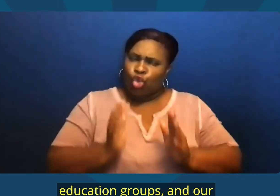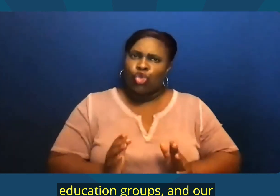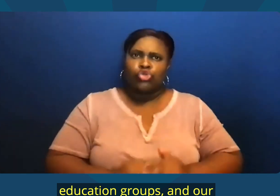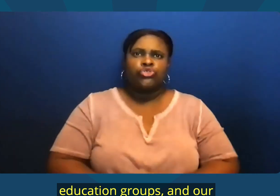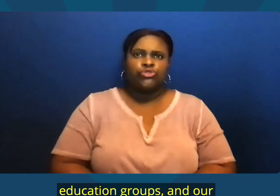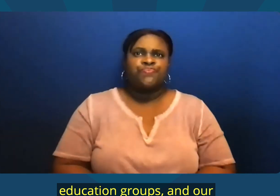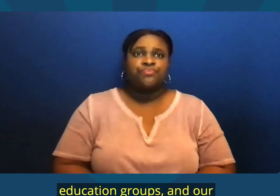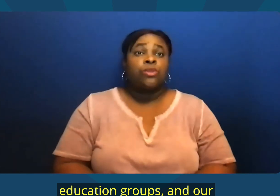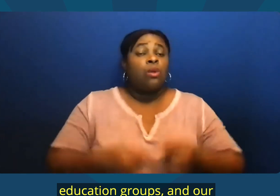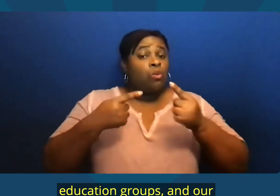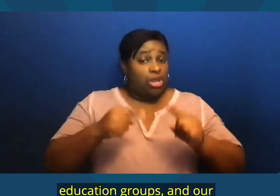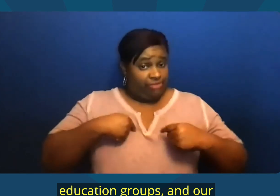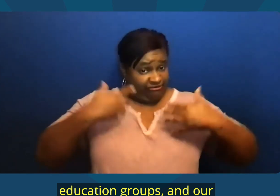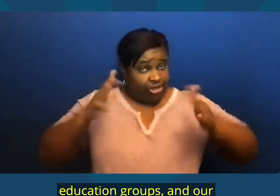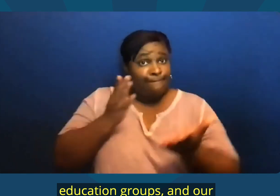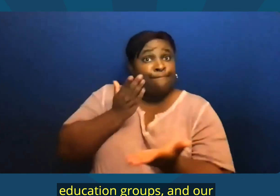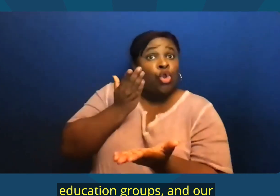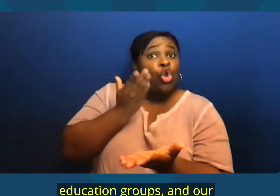frontline workers.